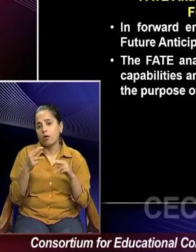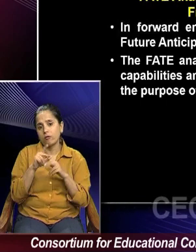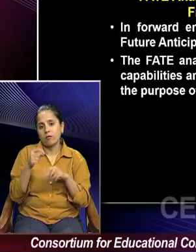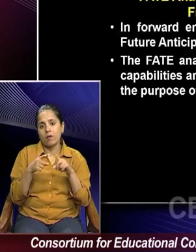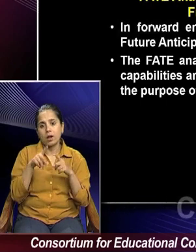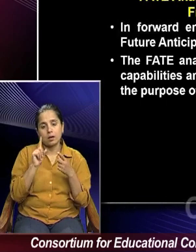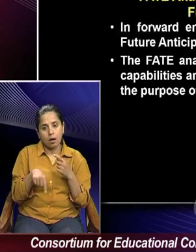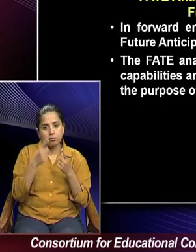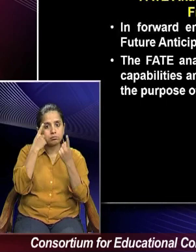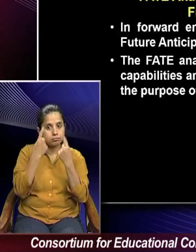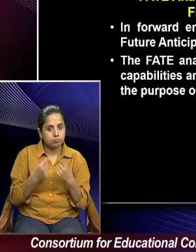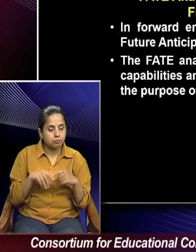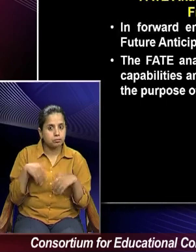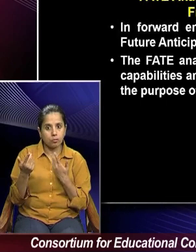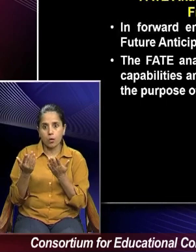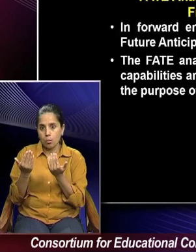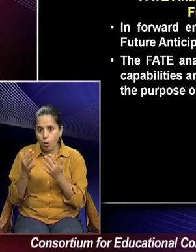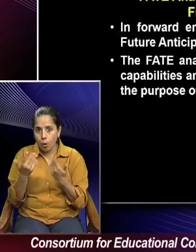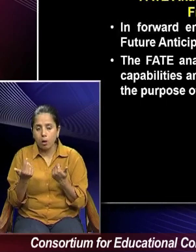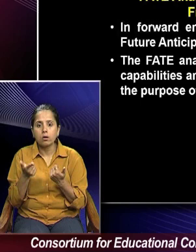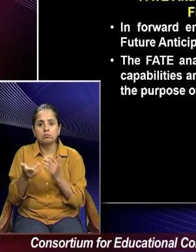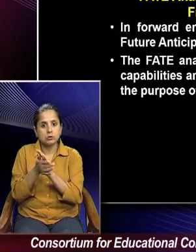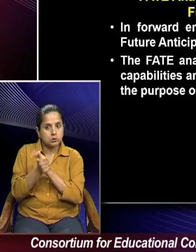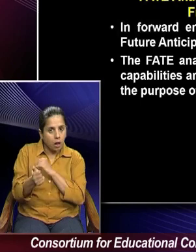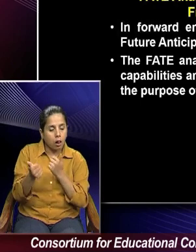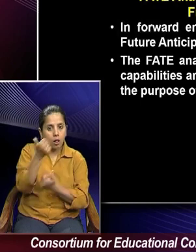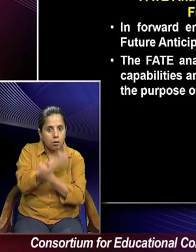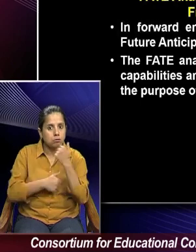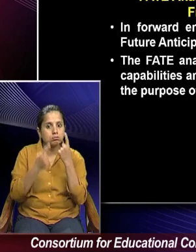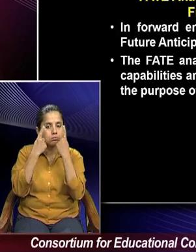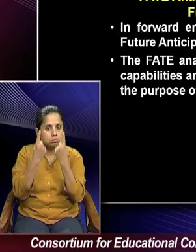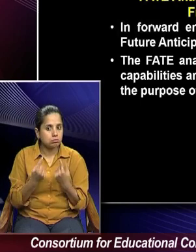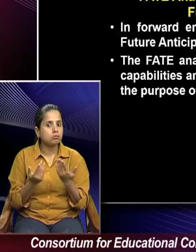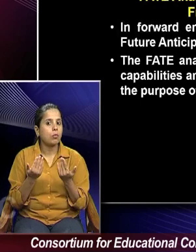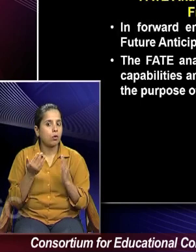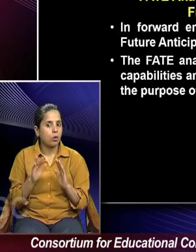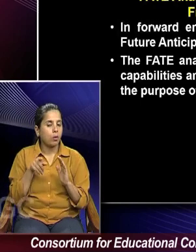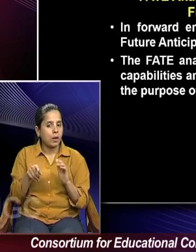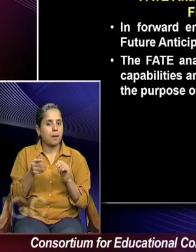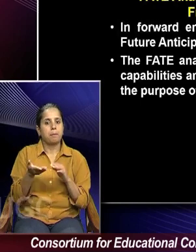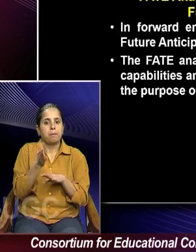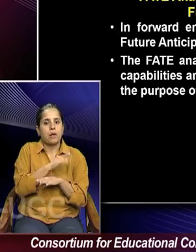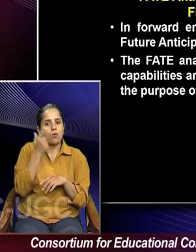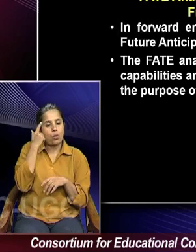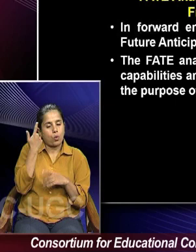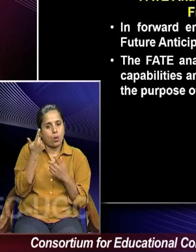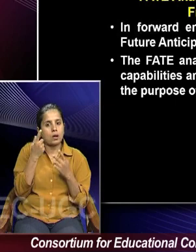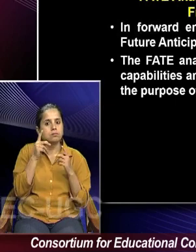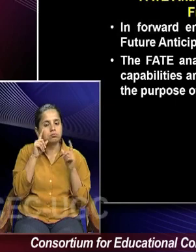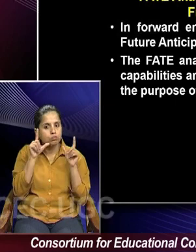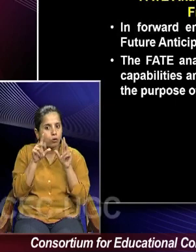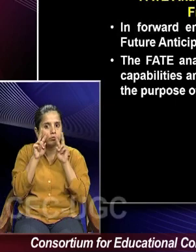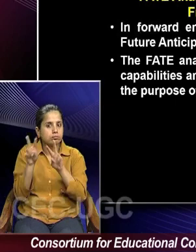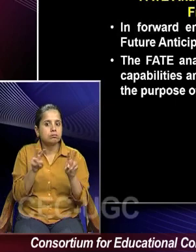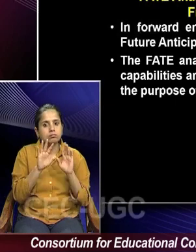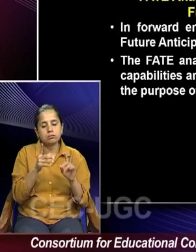with capabilities and competence analysis for the purpose of anticipatory witnessing, that you are